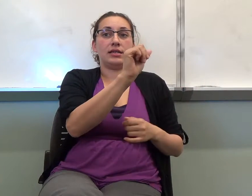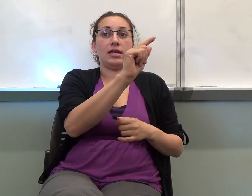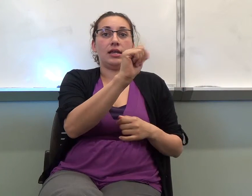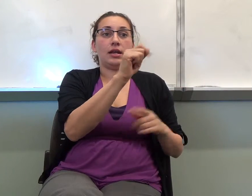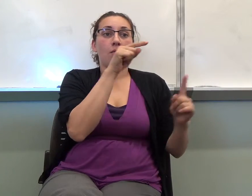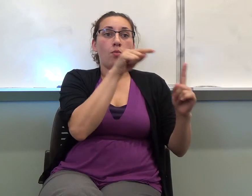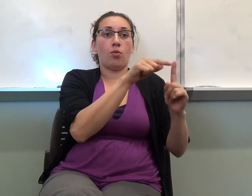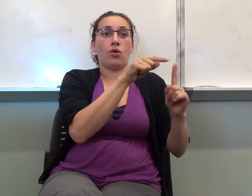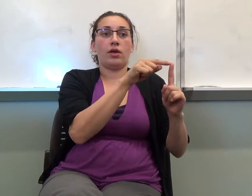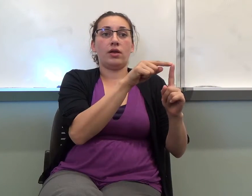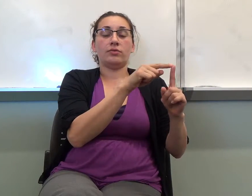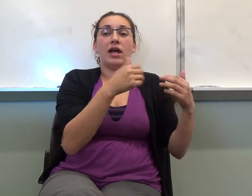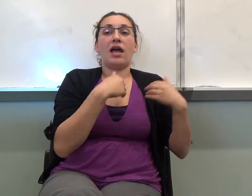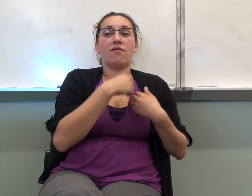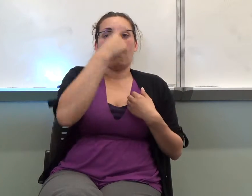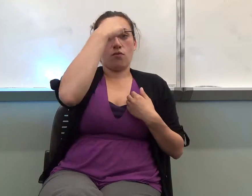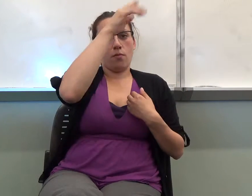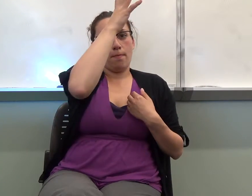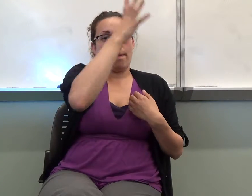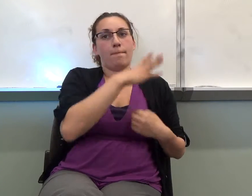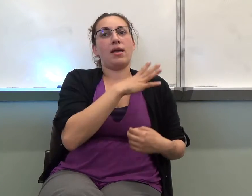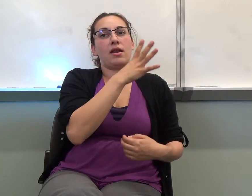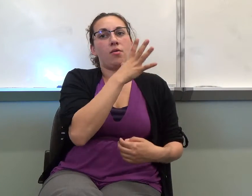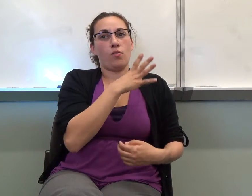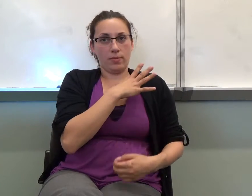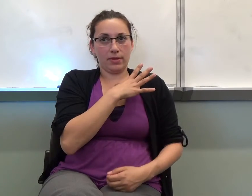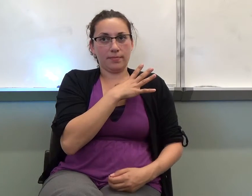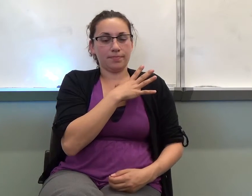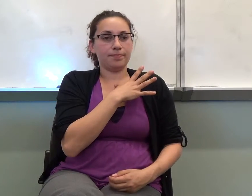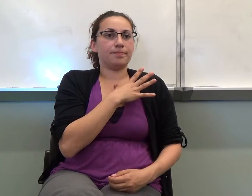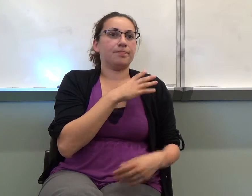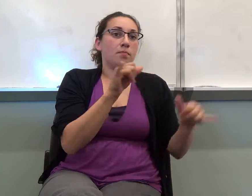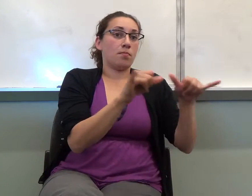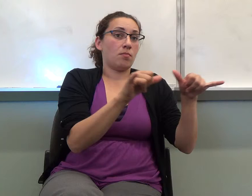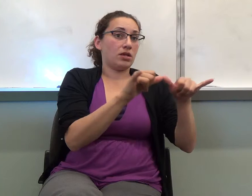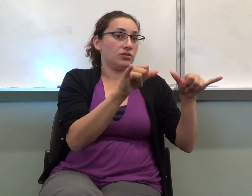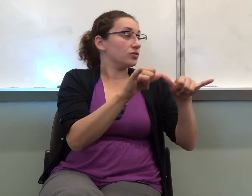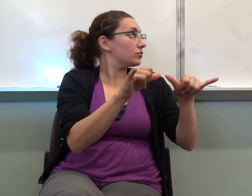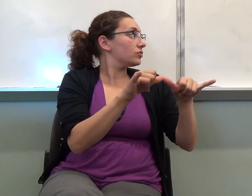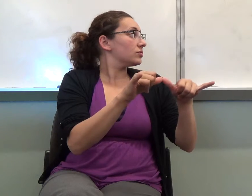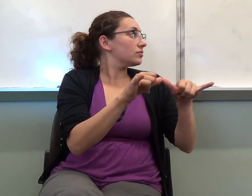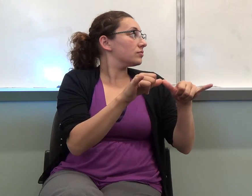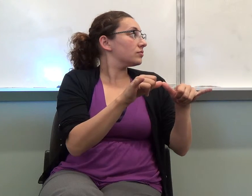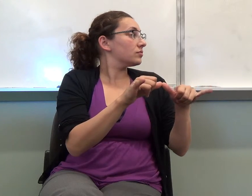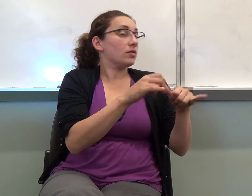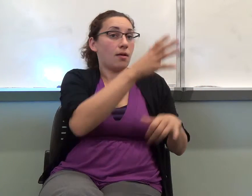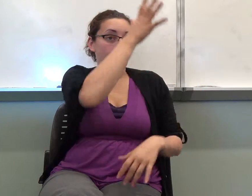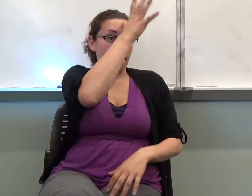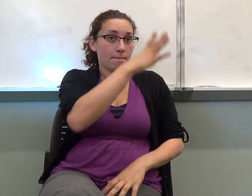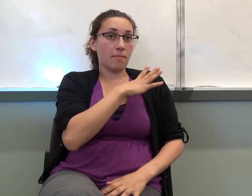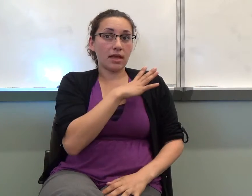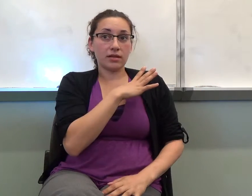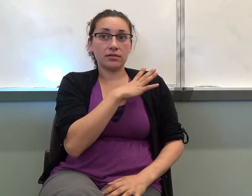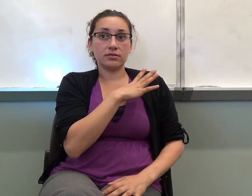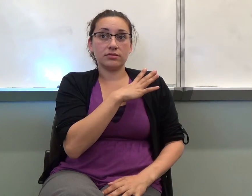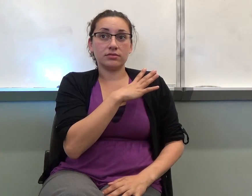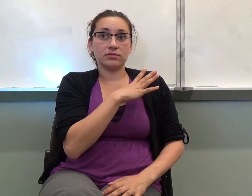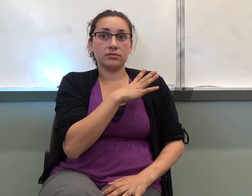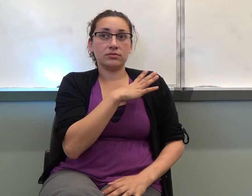women. And this is measured. The men are at about